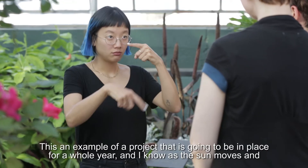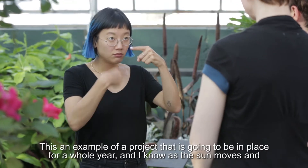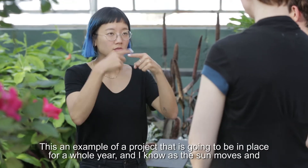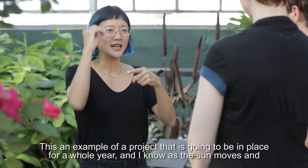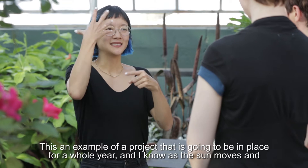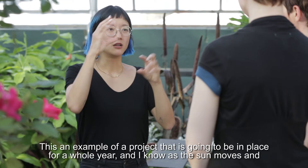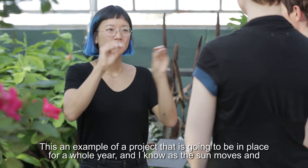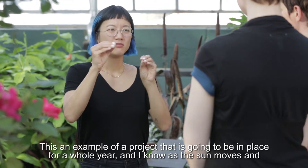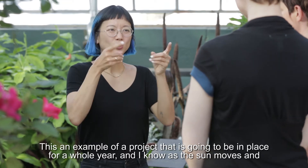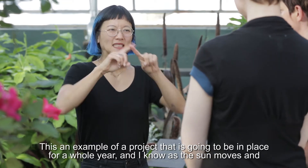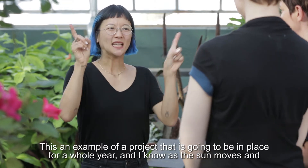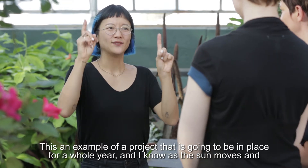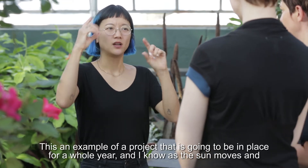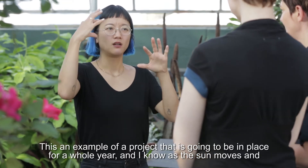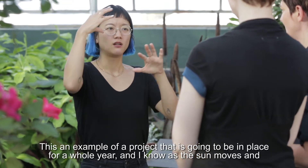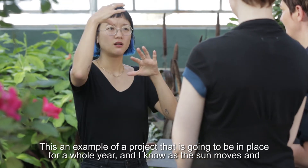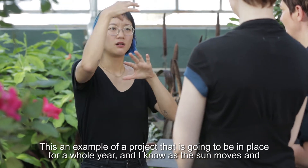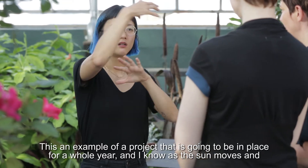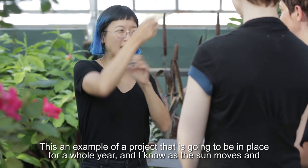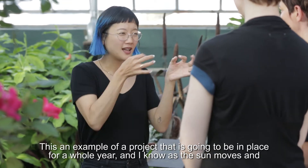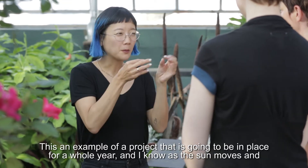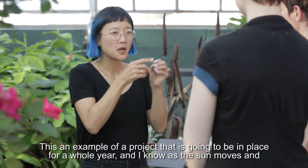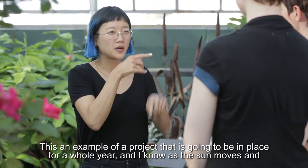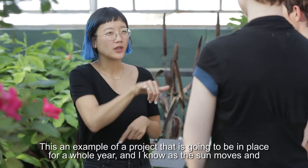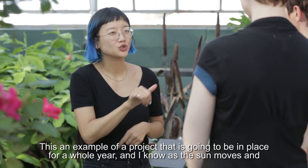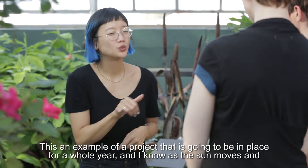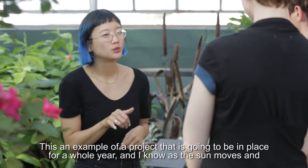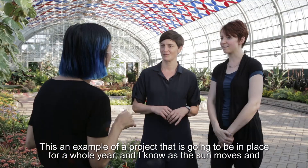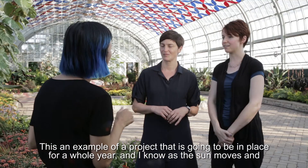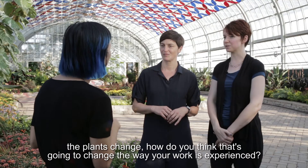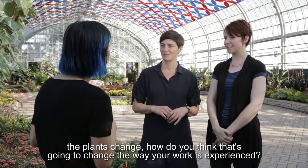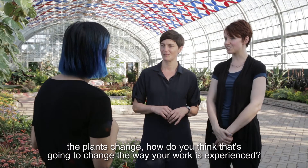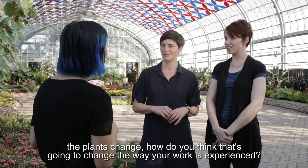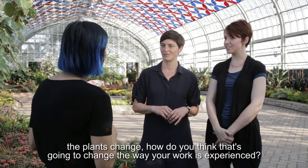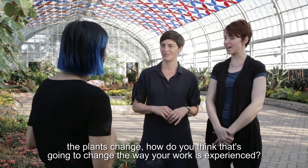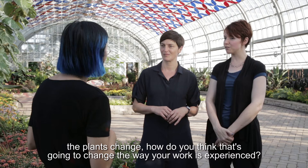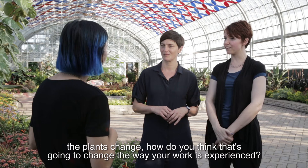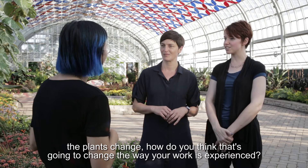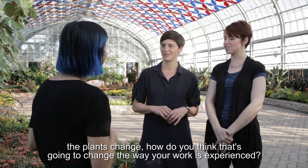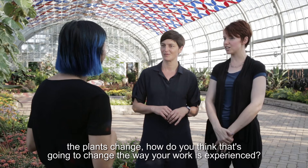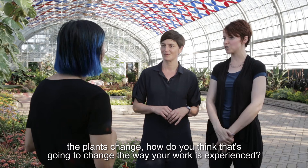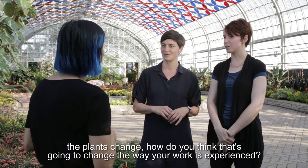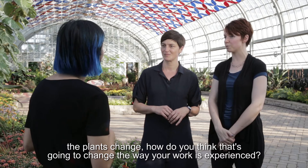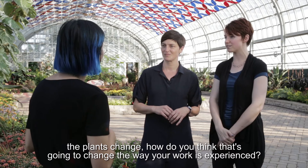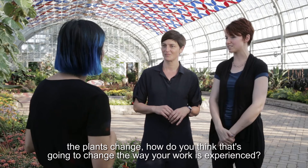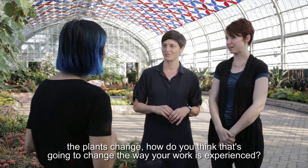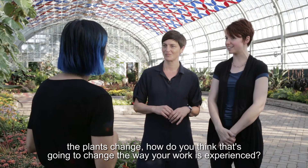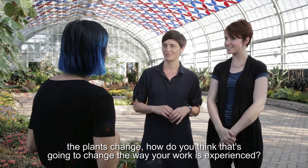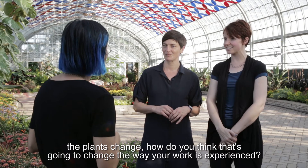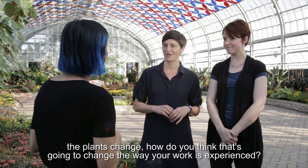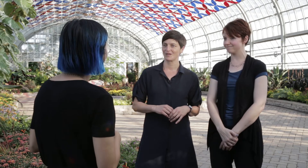Is this an example of a project that's going to be in place for a whole year? And I know that as the sun moves and the plants change, how do you think that's going to change the way your